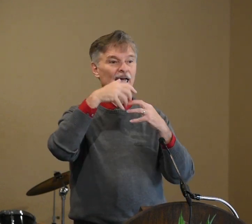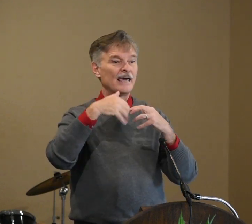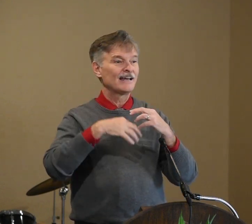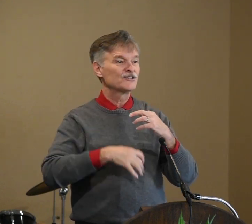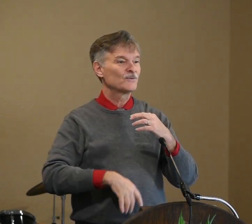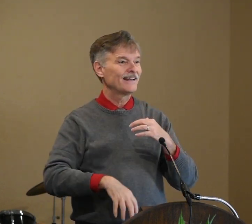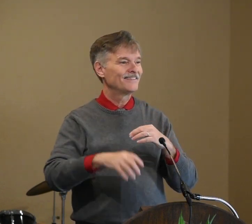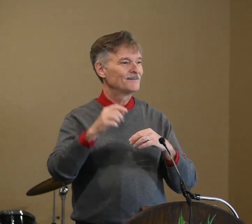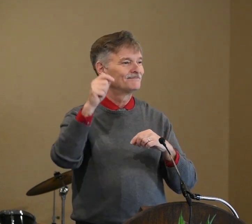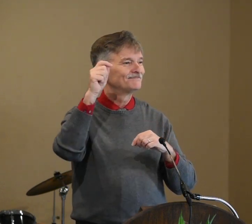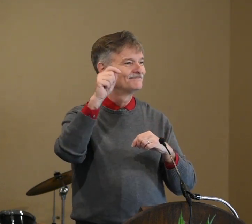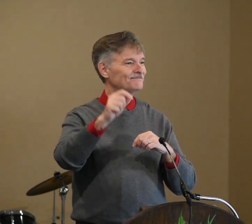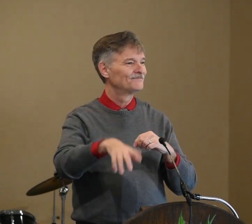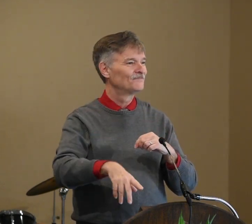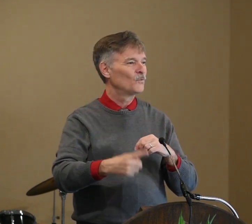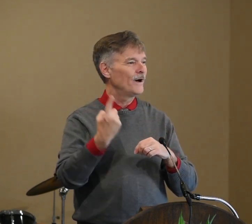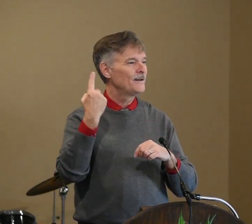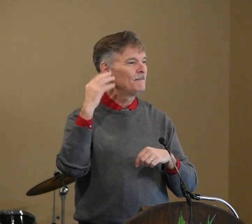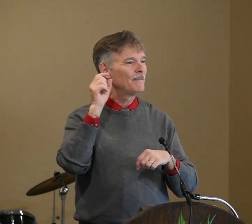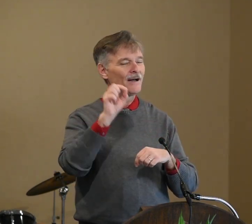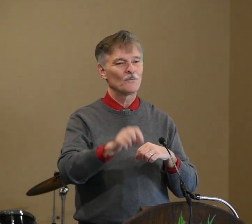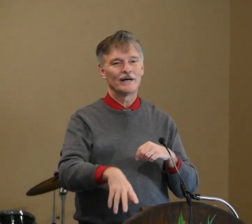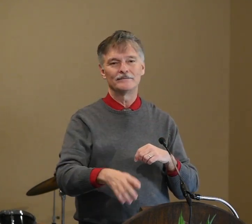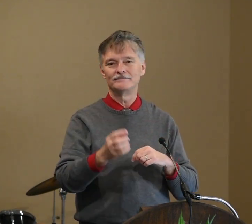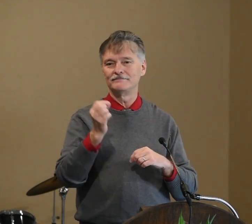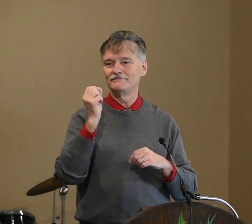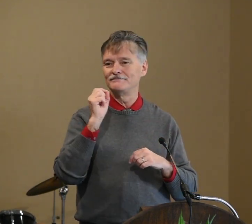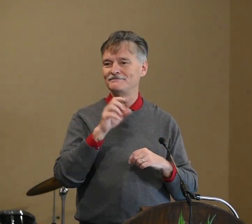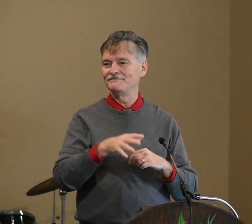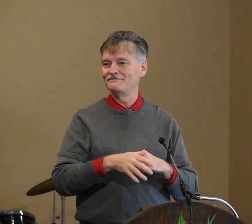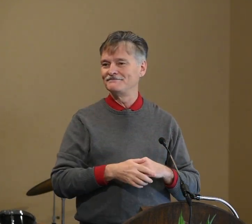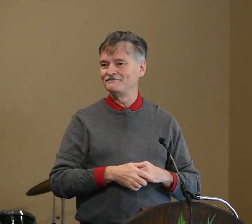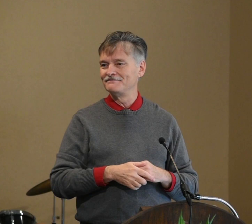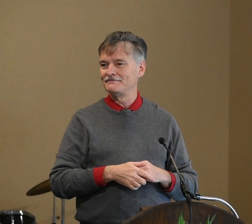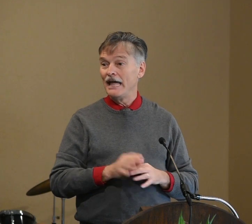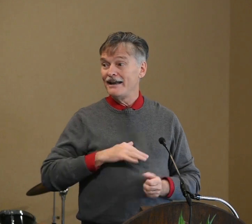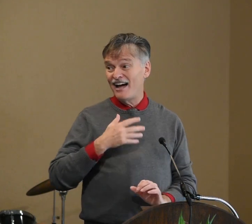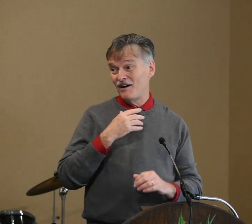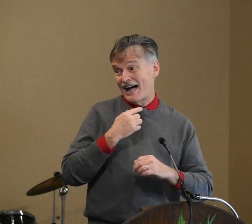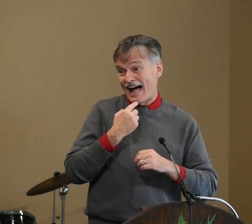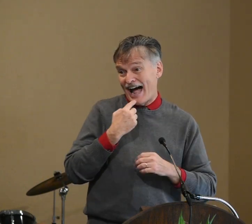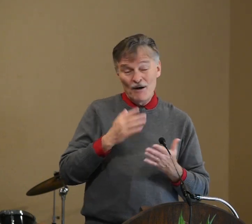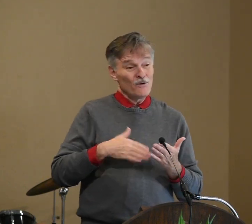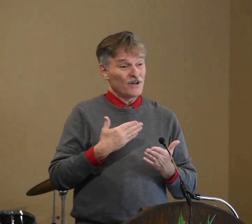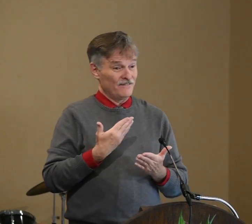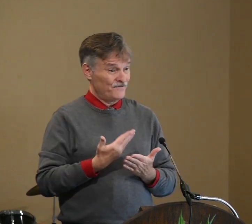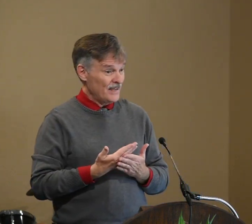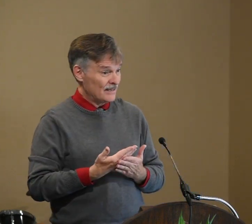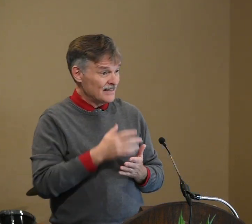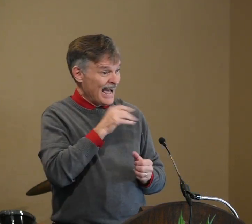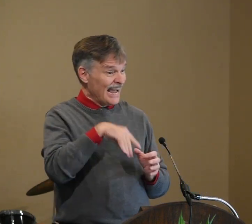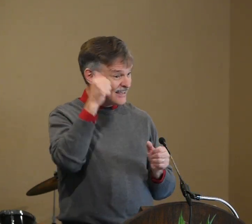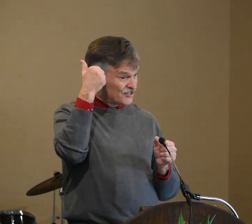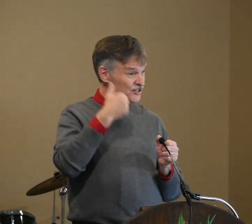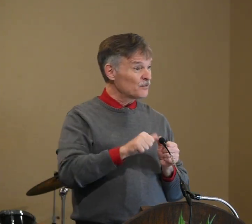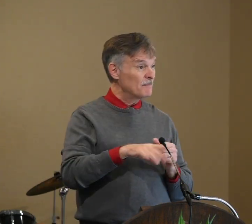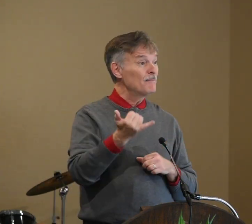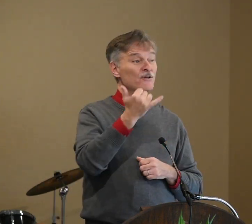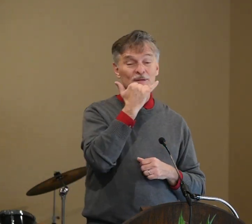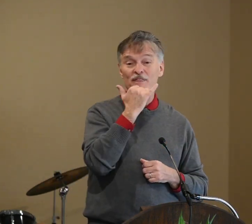And I shredded them one by one. Now, I will confess, I could still remember some of